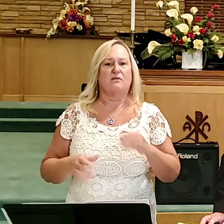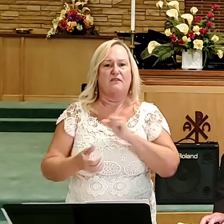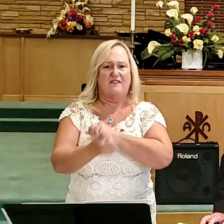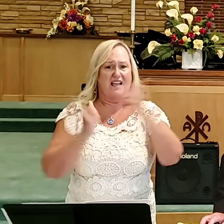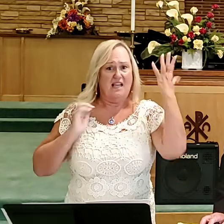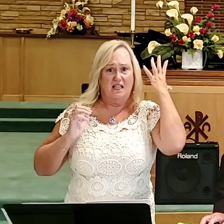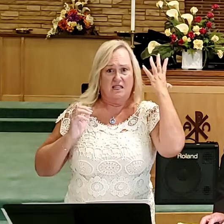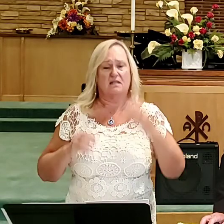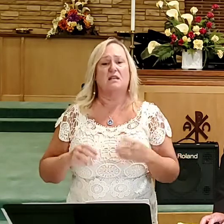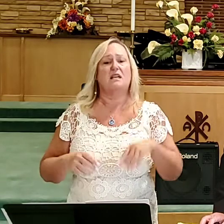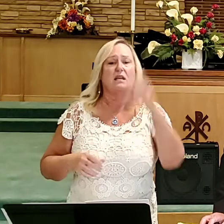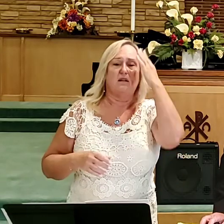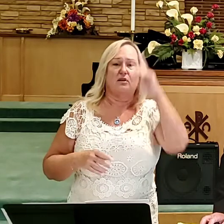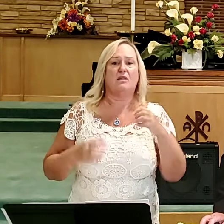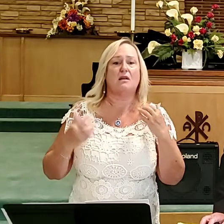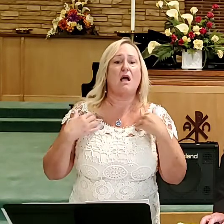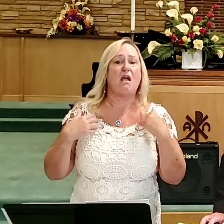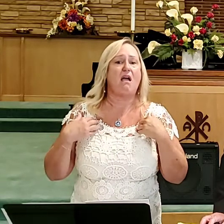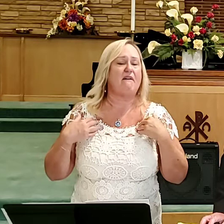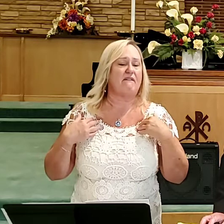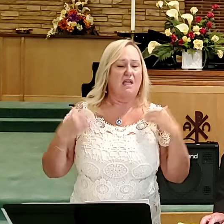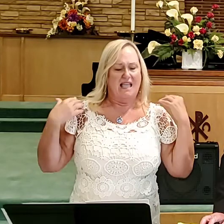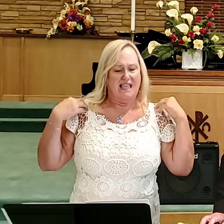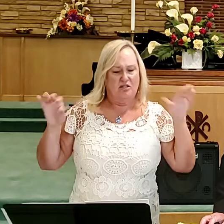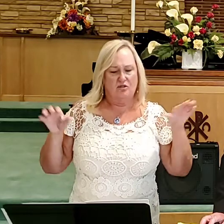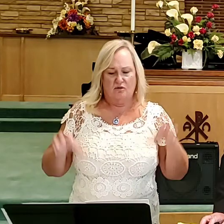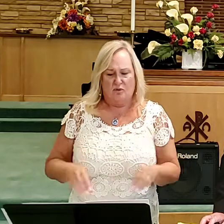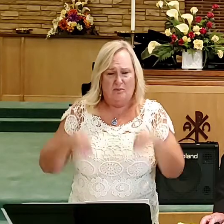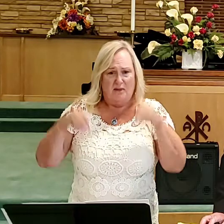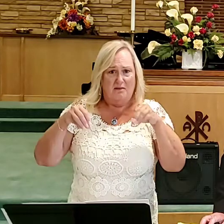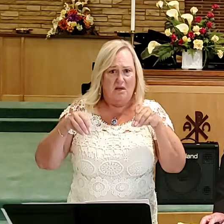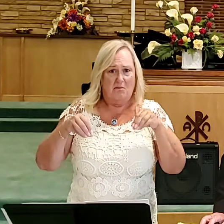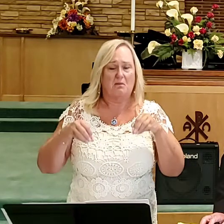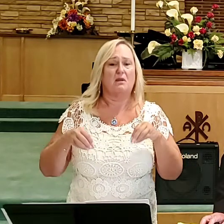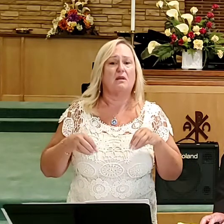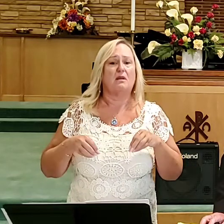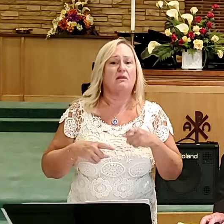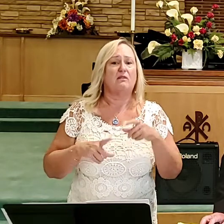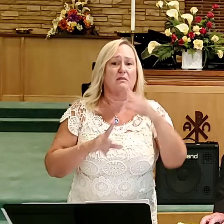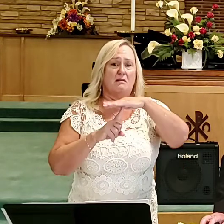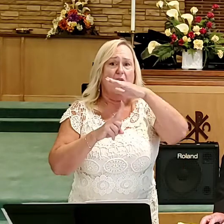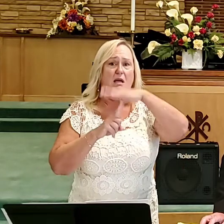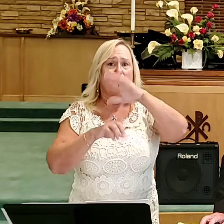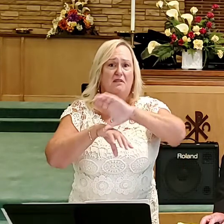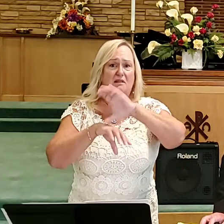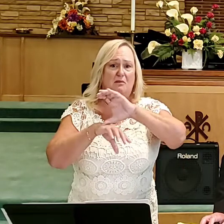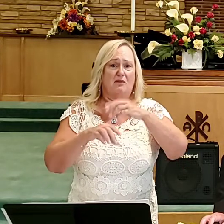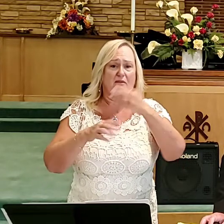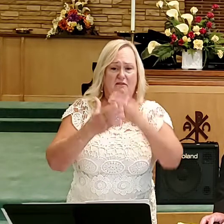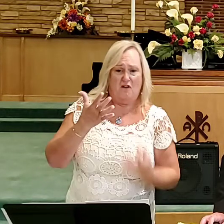He knew they did not have angels who would pick them up from the top of the temple fall.